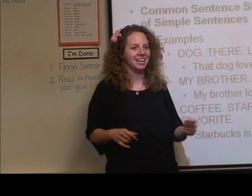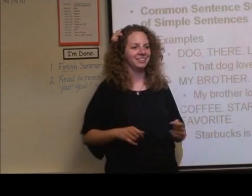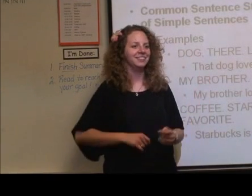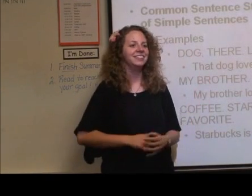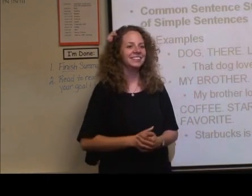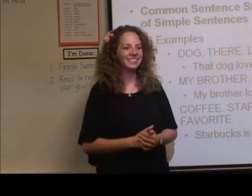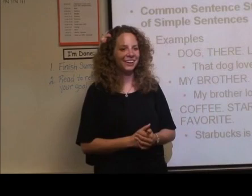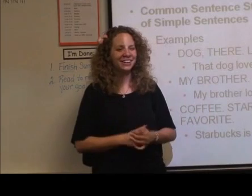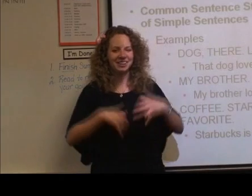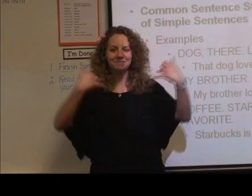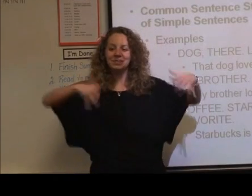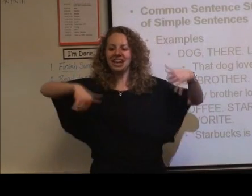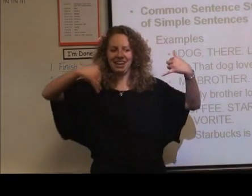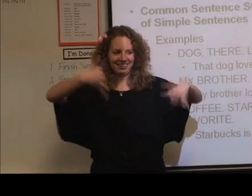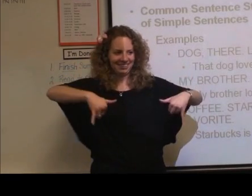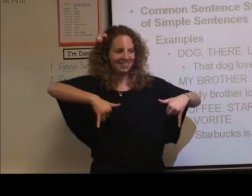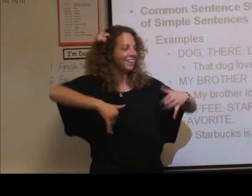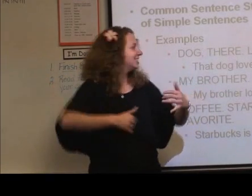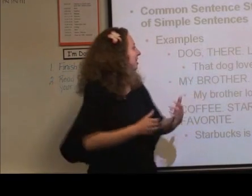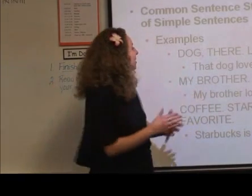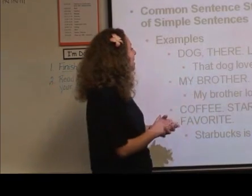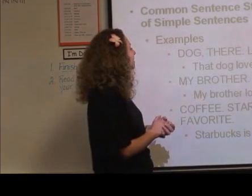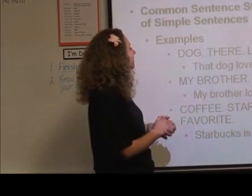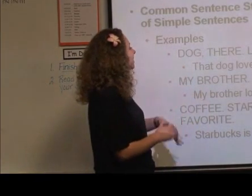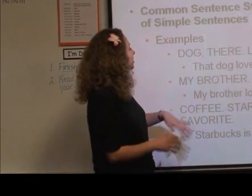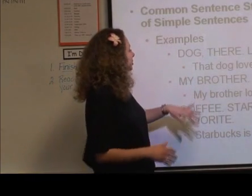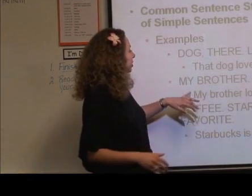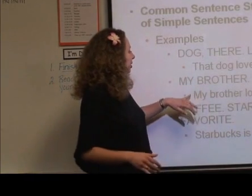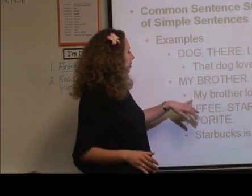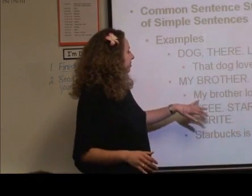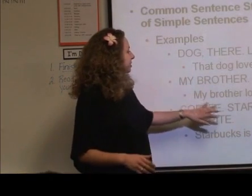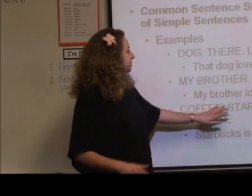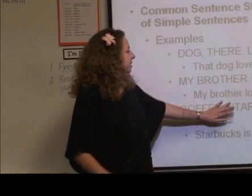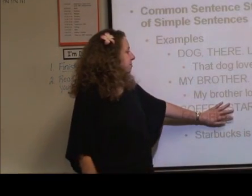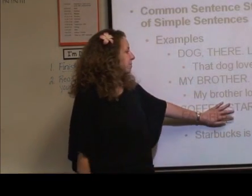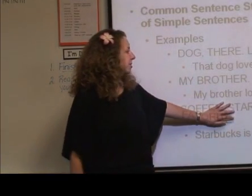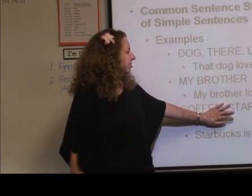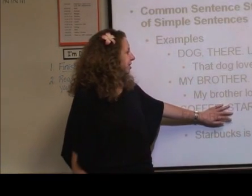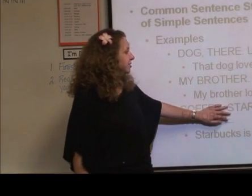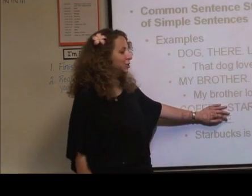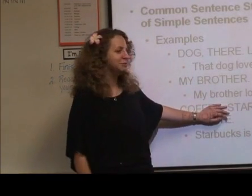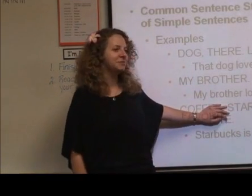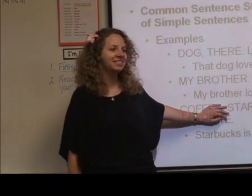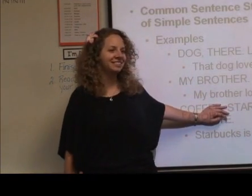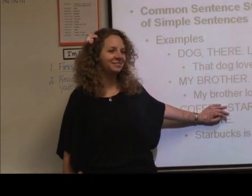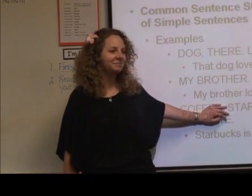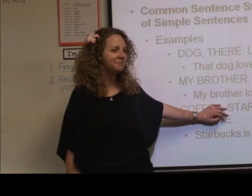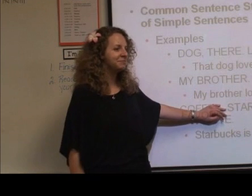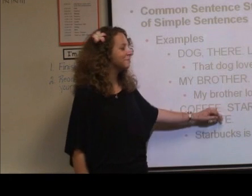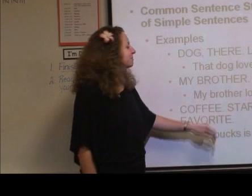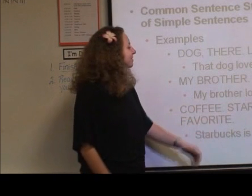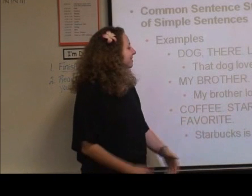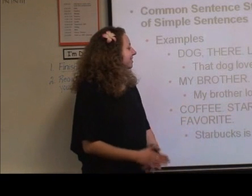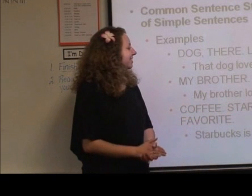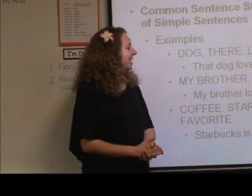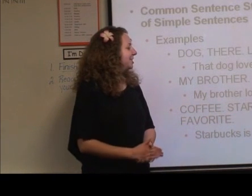slide. So, play. Yes. Okay. So, this one, my brother loves Jeeps. Okay,